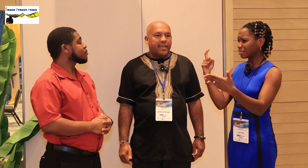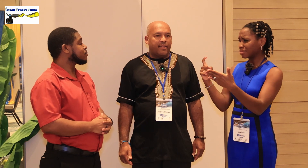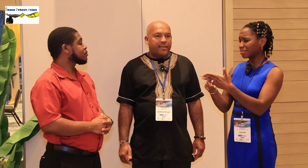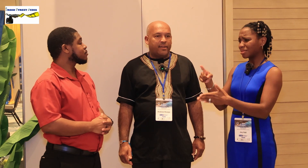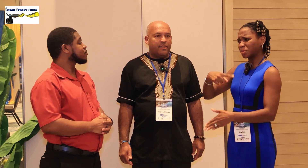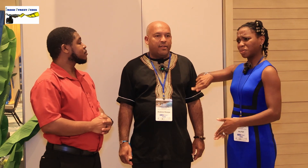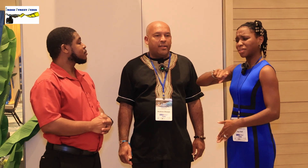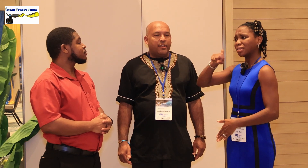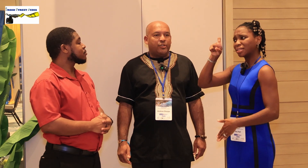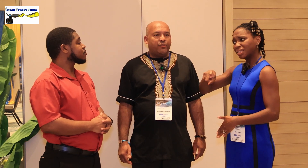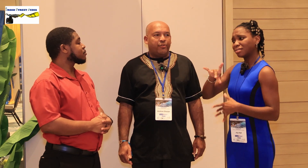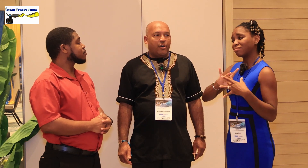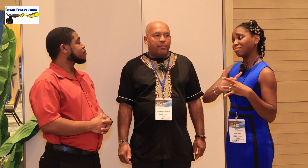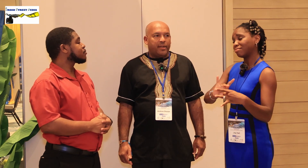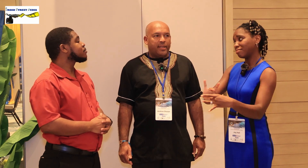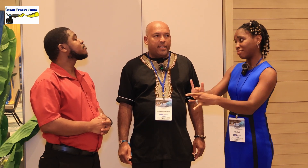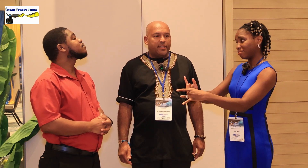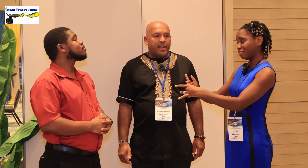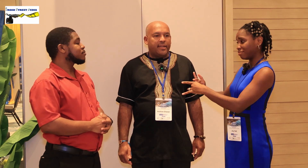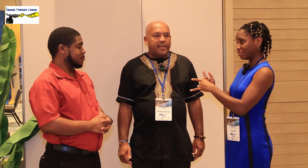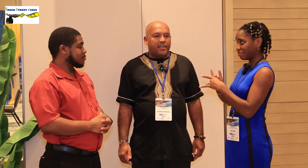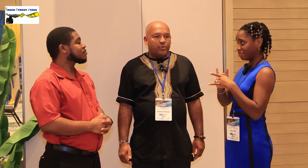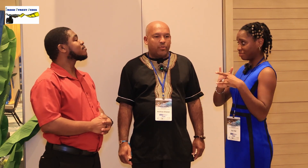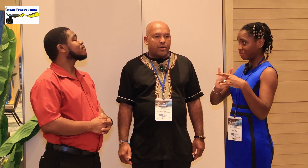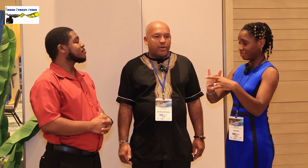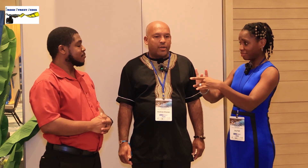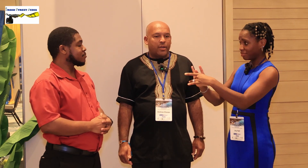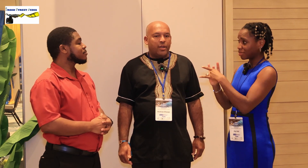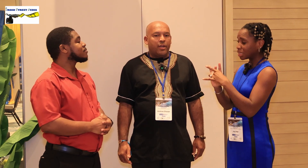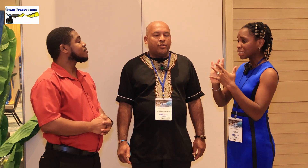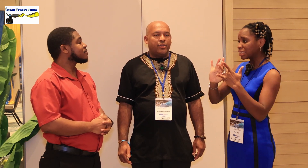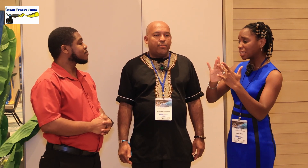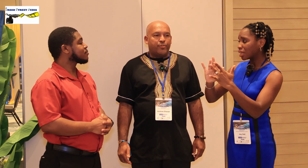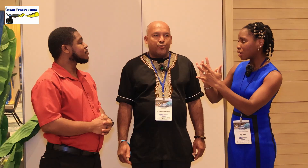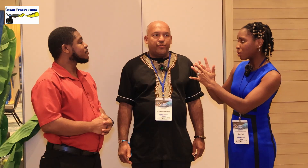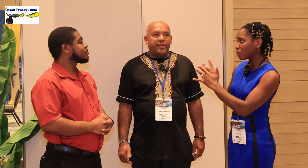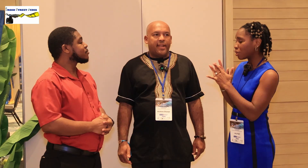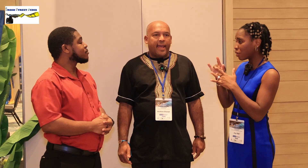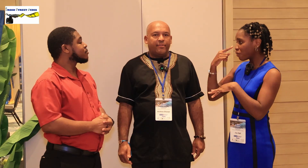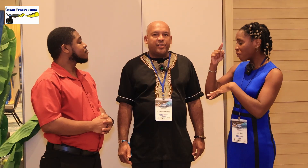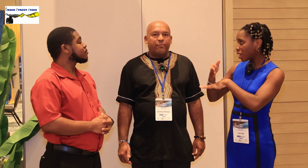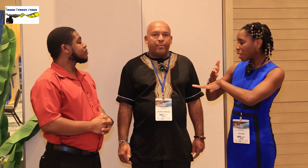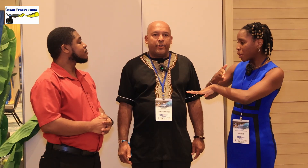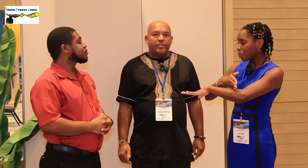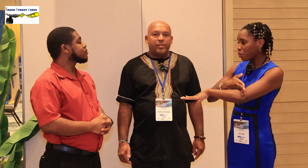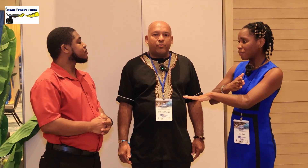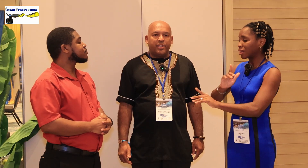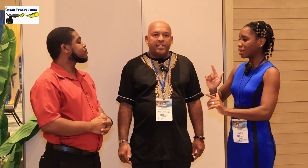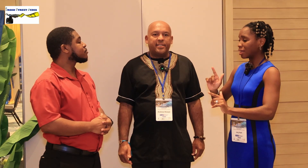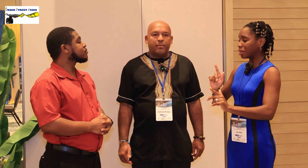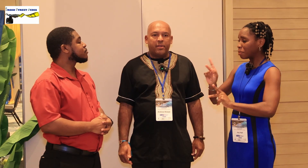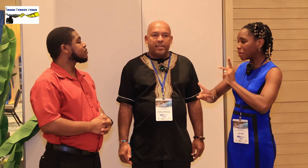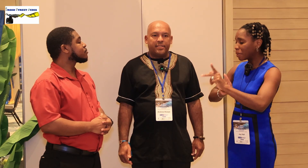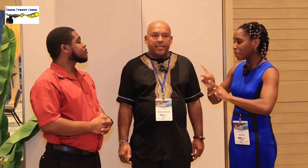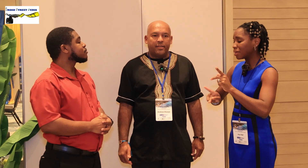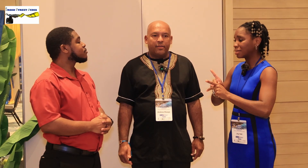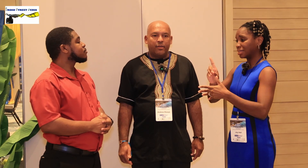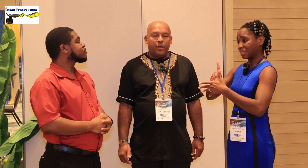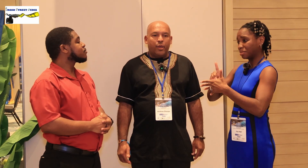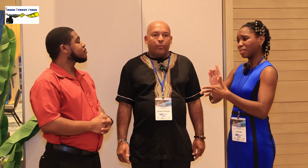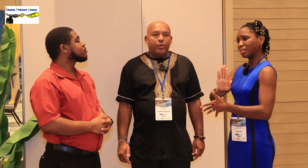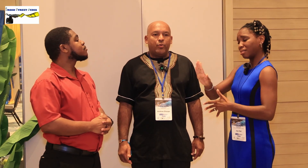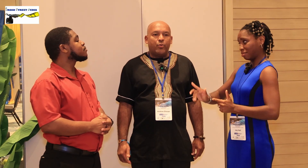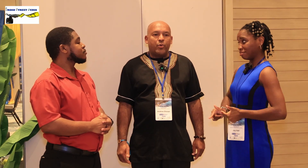come together to formulate a network to improve the lives of persons with